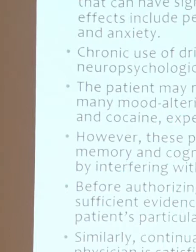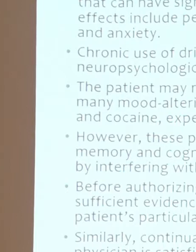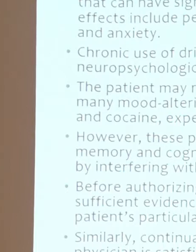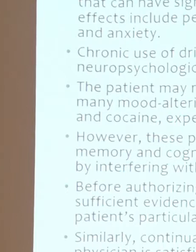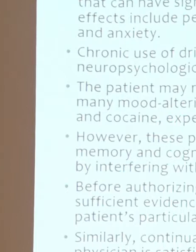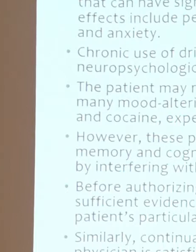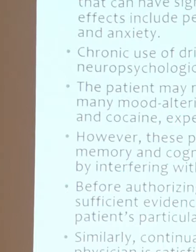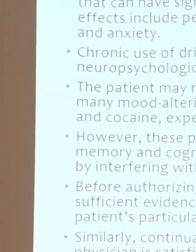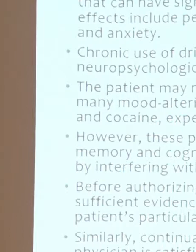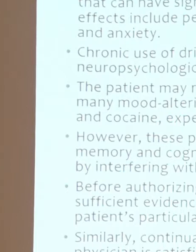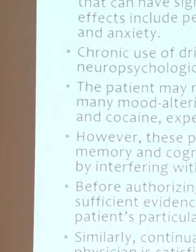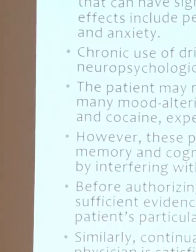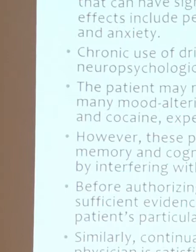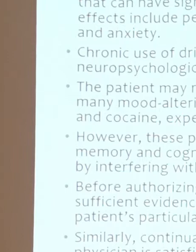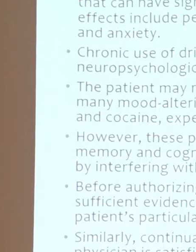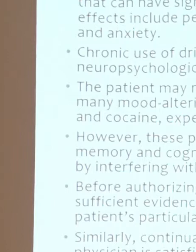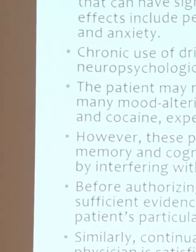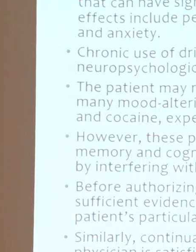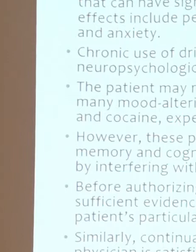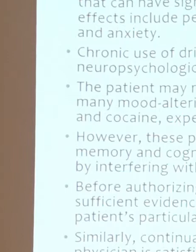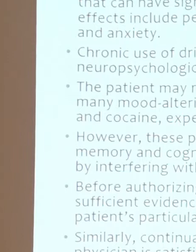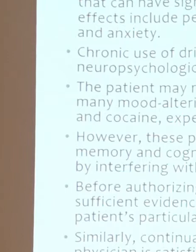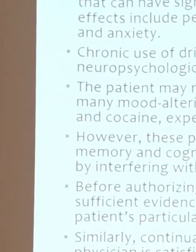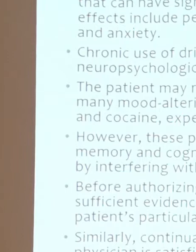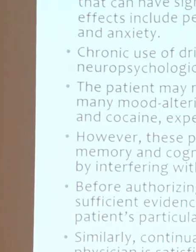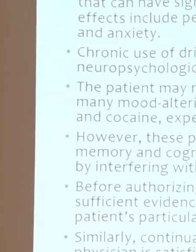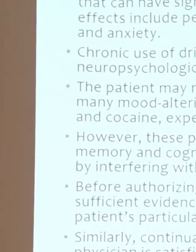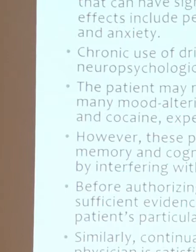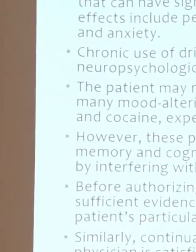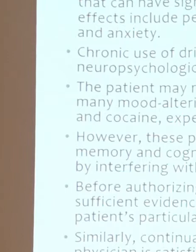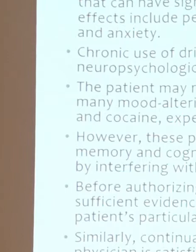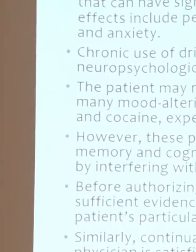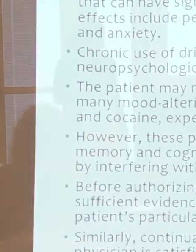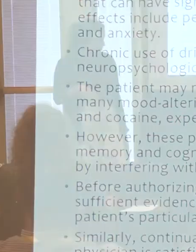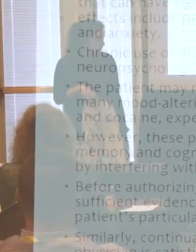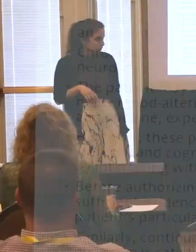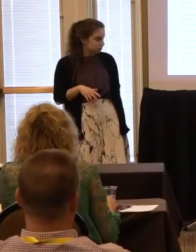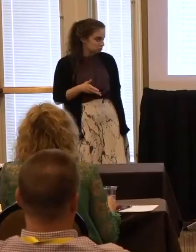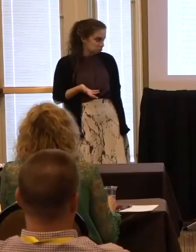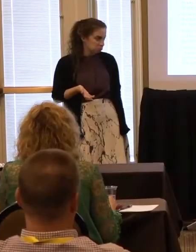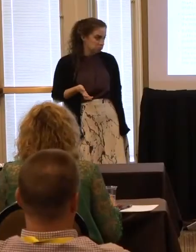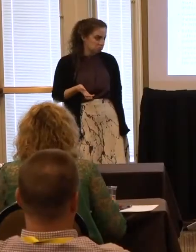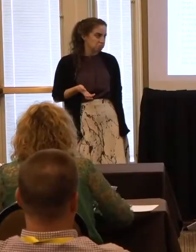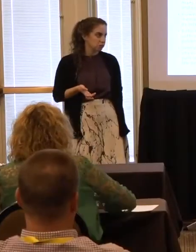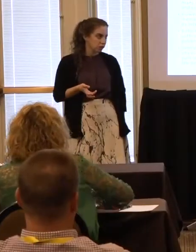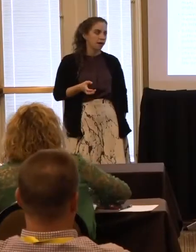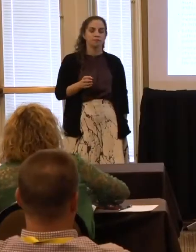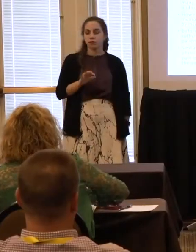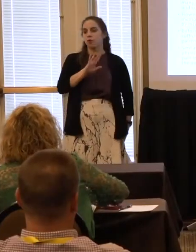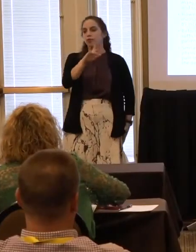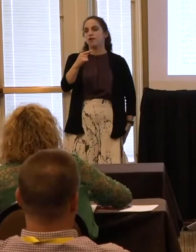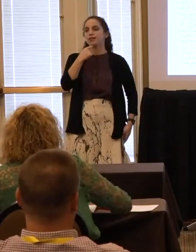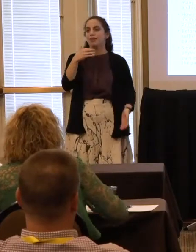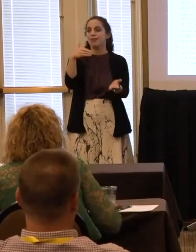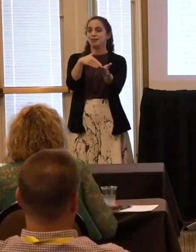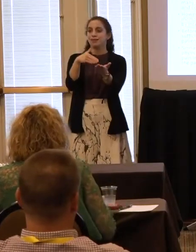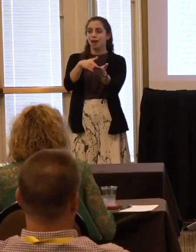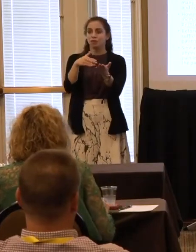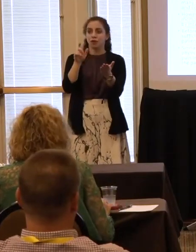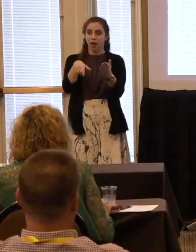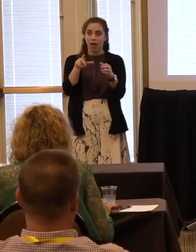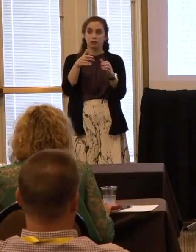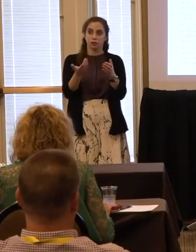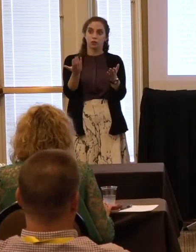level, function, quality of life, and then there's no sign that the patient is at risk for misuse or harm. So they're saying the doctor has to be constantly